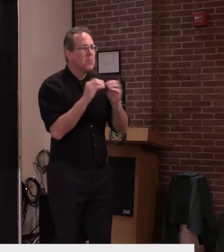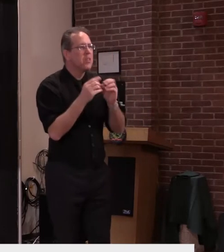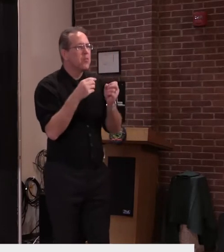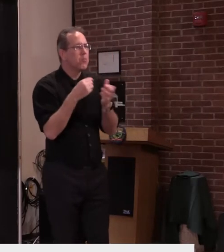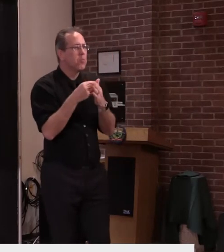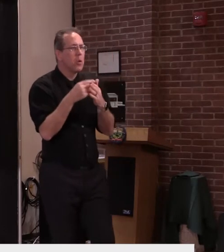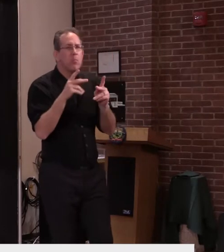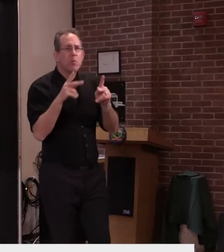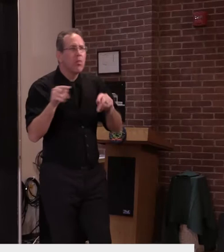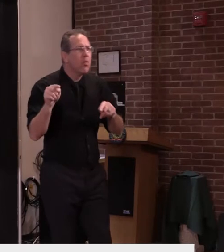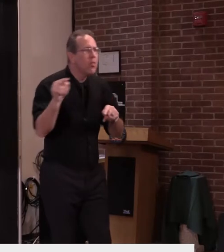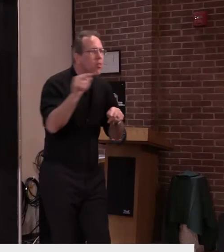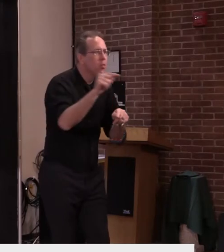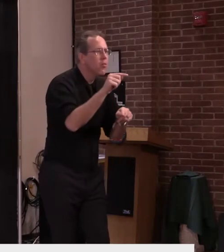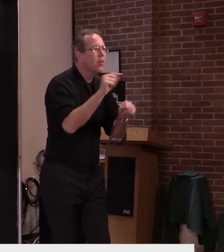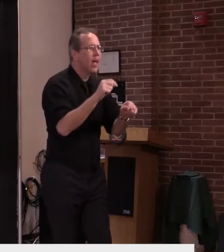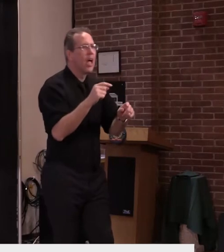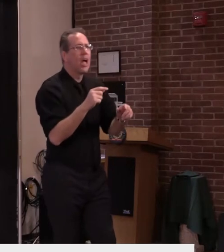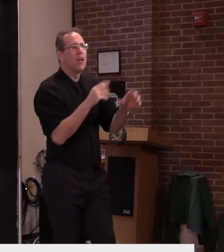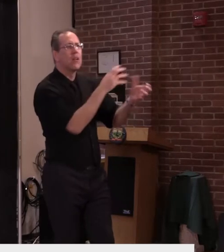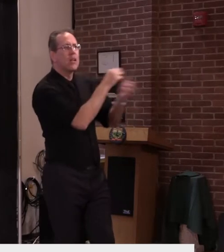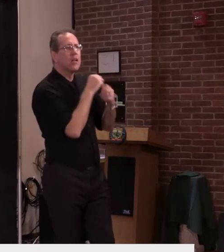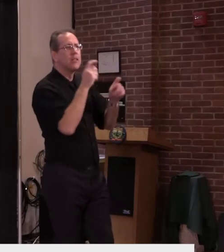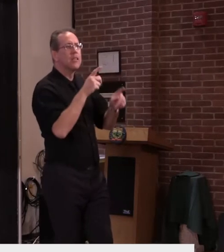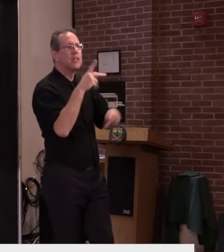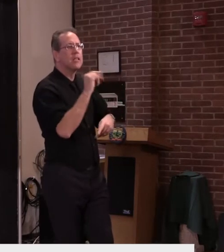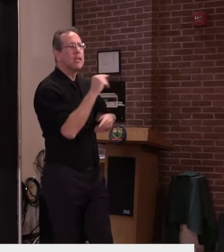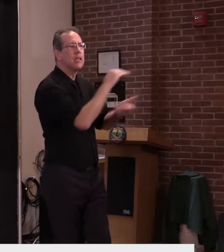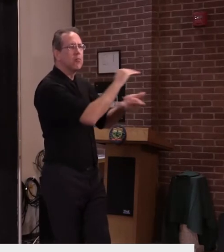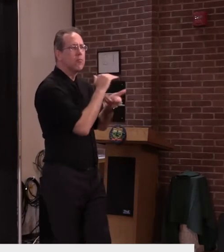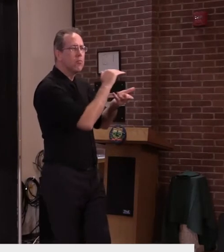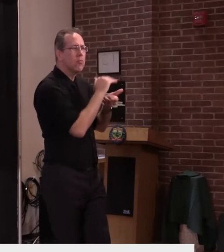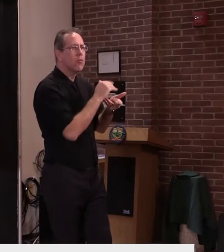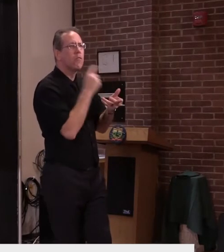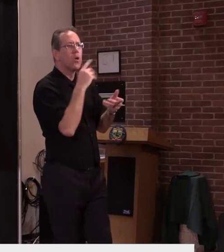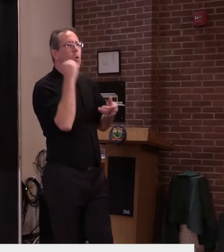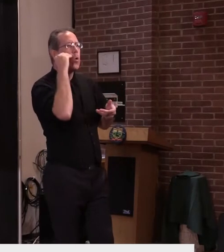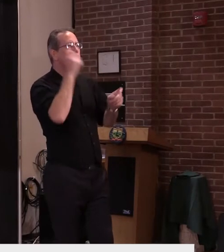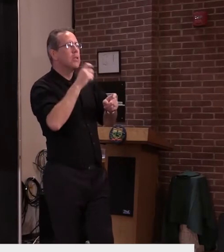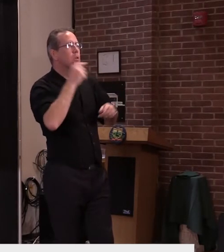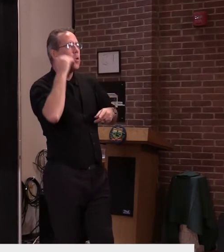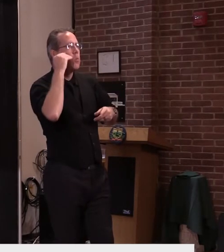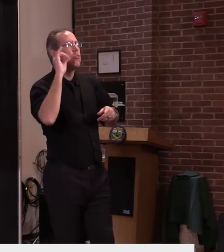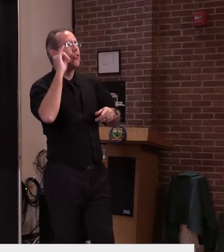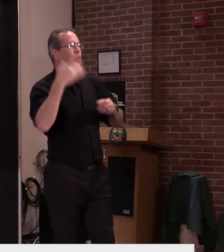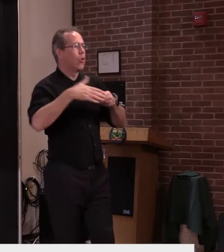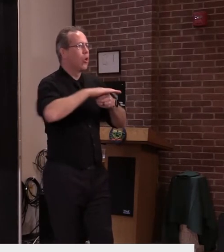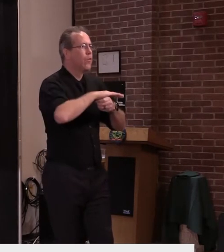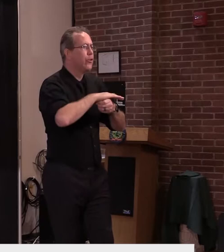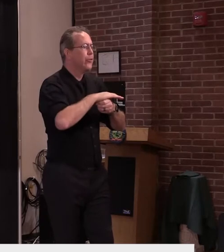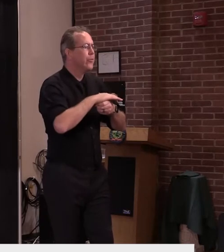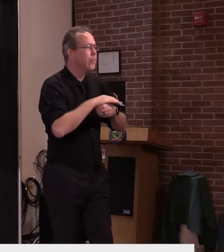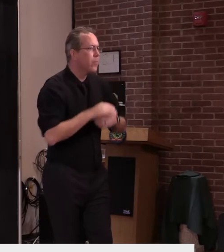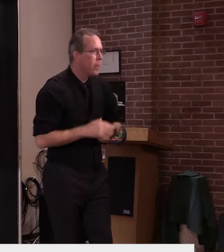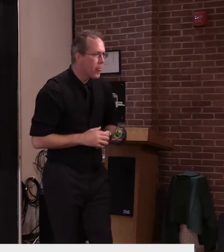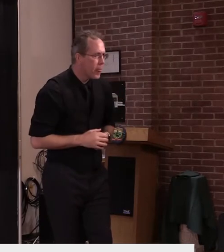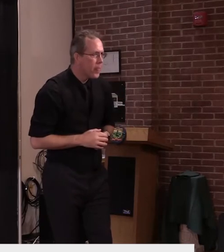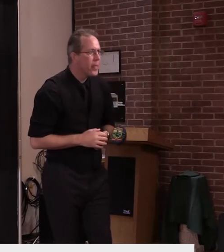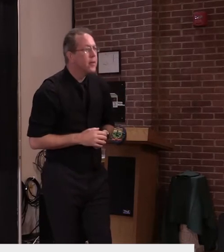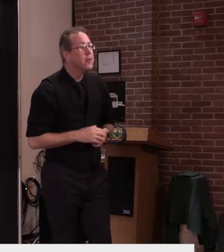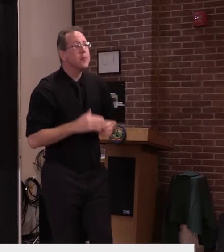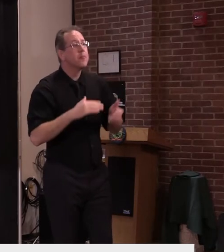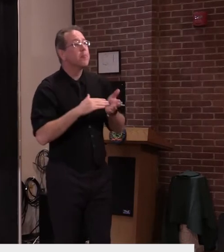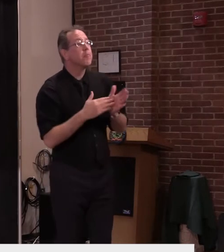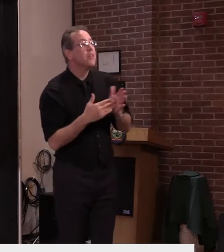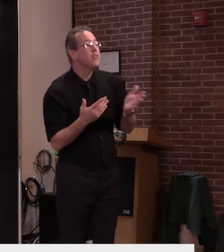340,000 Vermonters now eligible for reimbursement through at-home tests. The rule is very similar to ours. It is a reimbursement mechanism, although